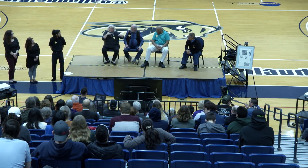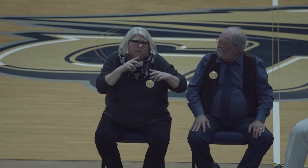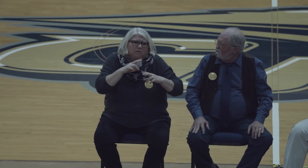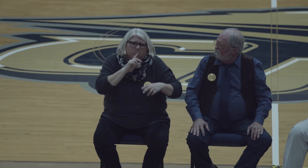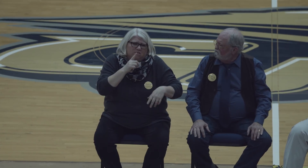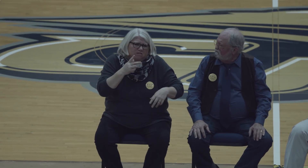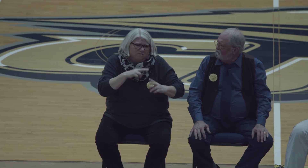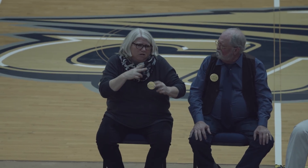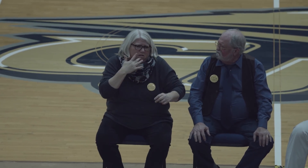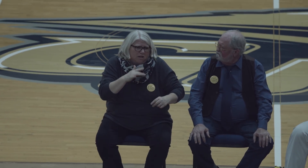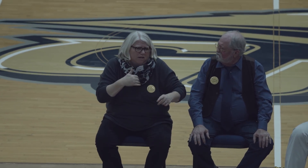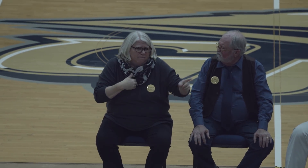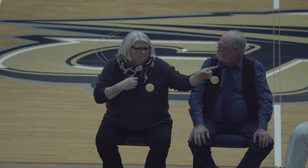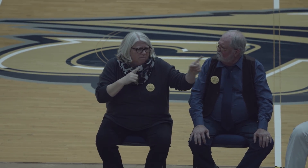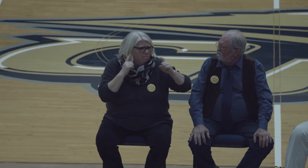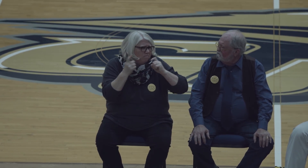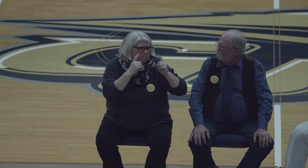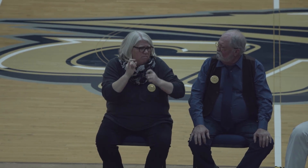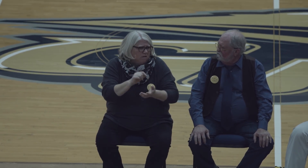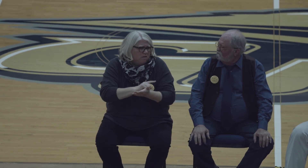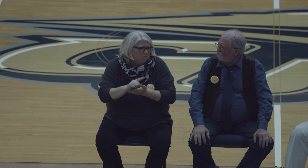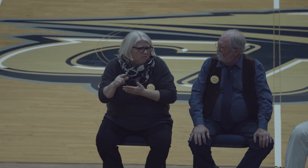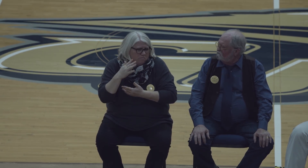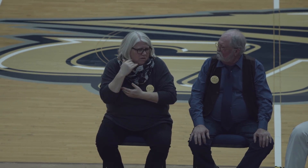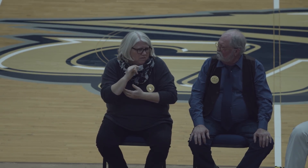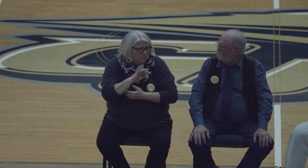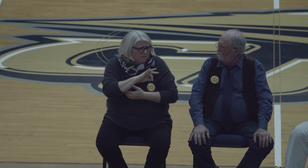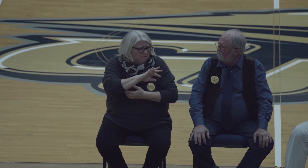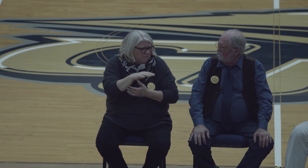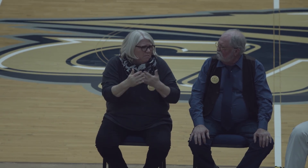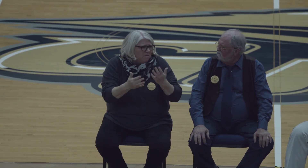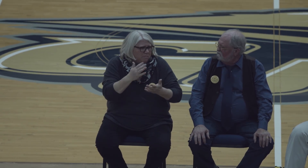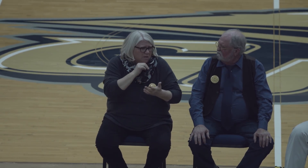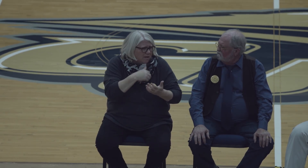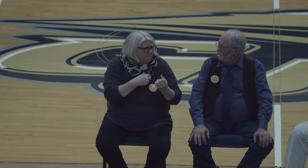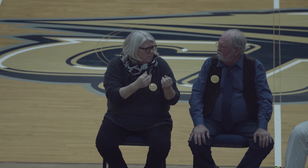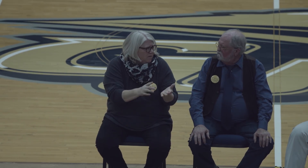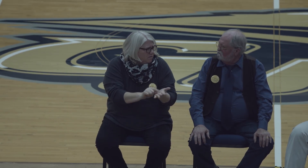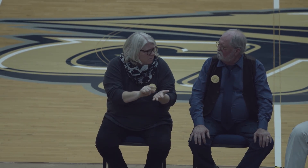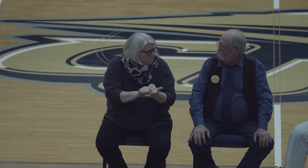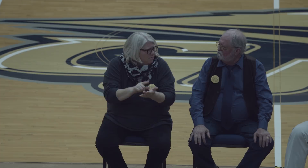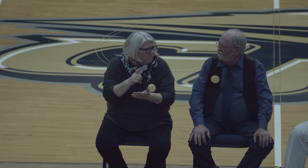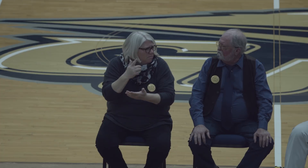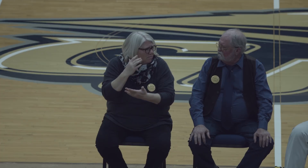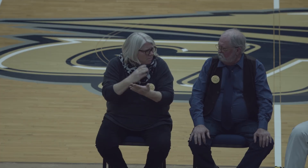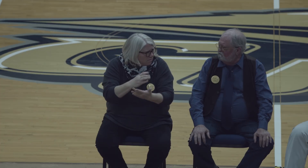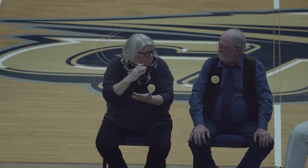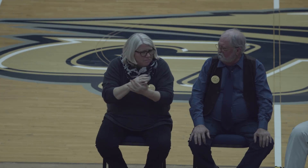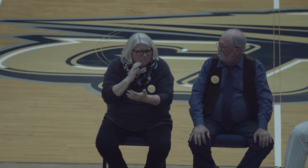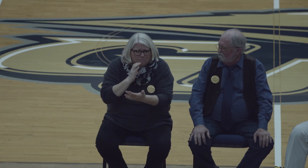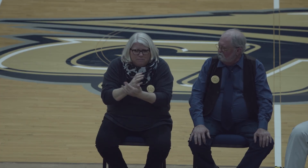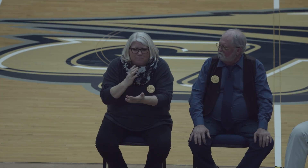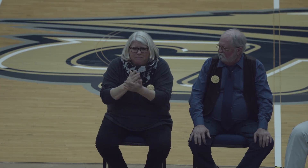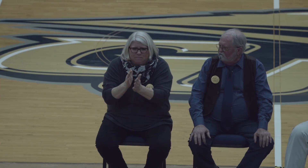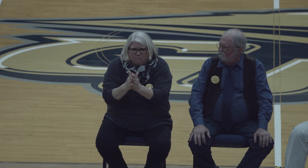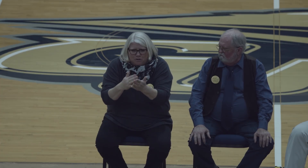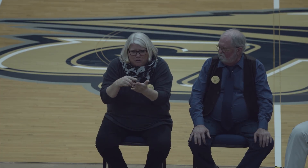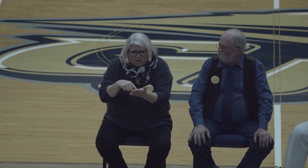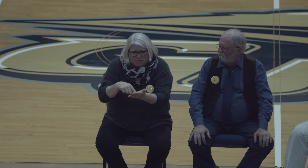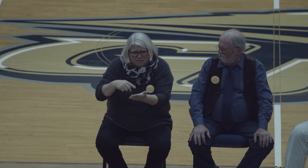I also want to add that we were so fortunate to have Soon that week. Without that documentation, we wouldn't have the records and